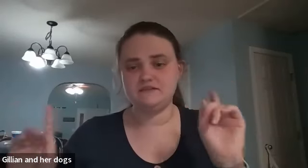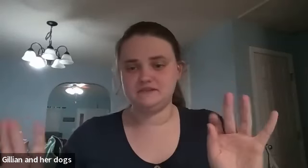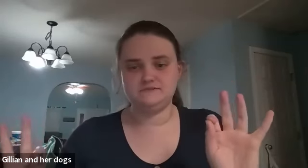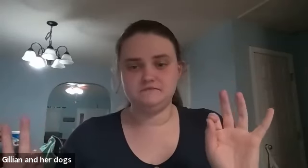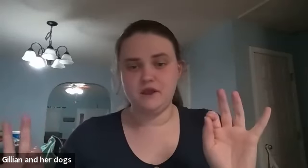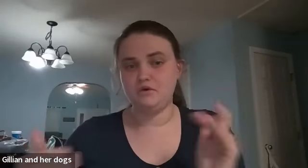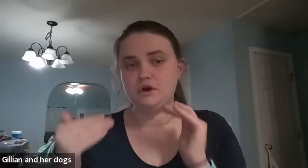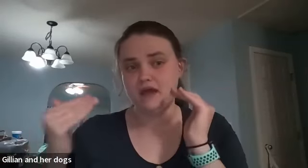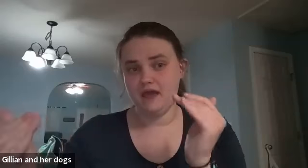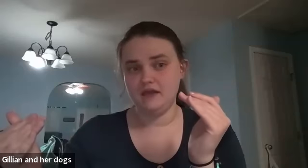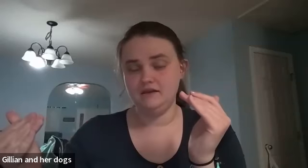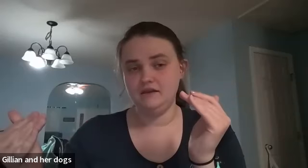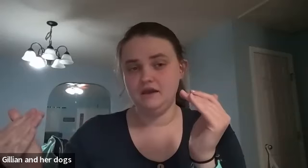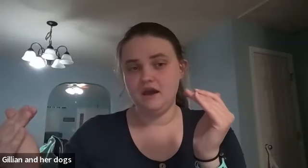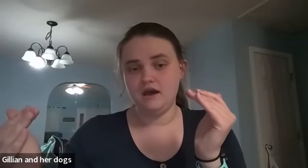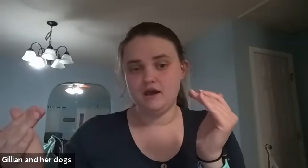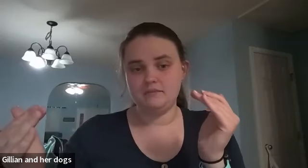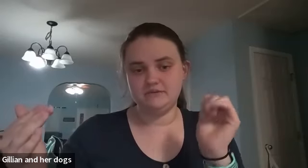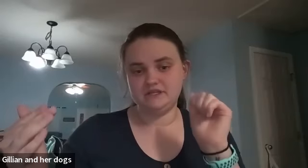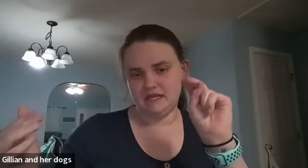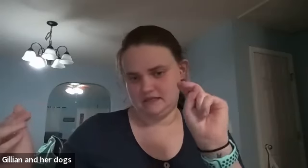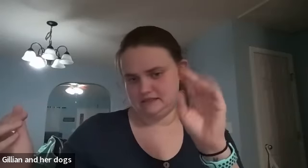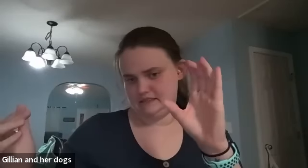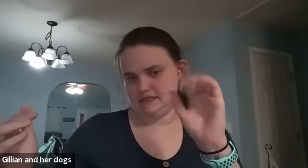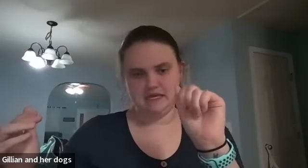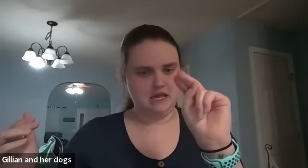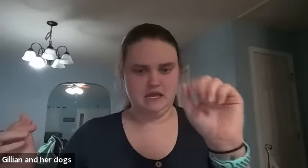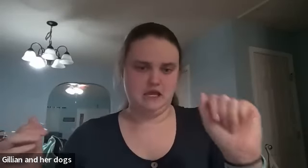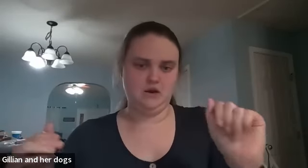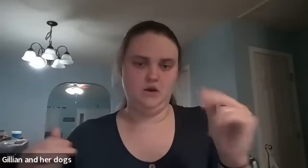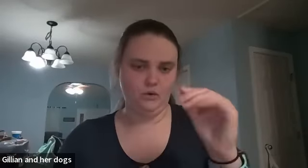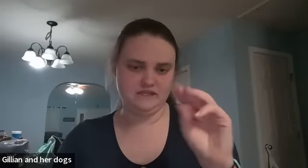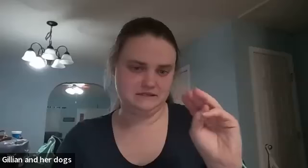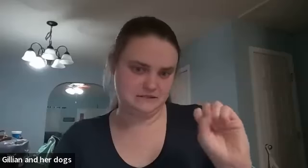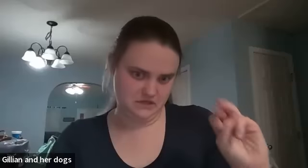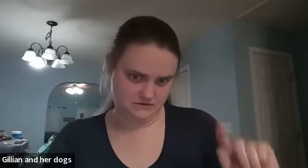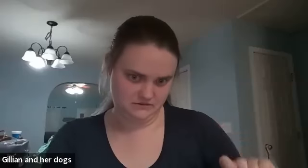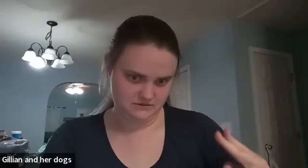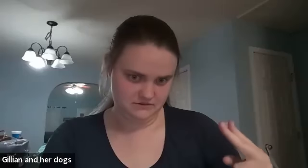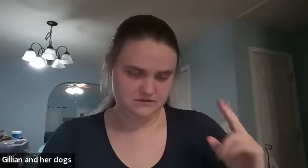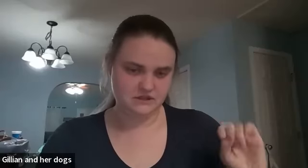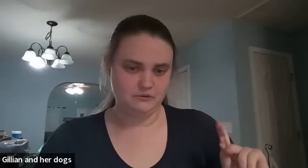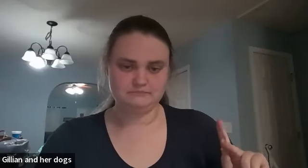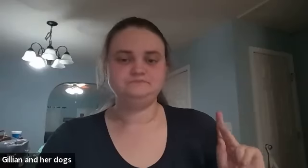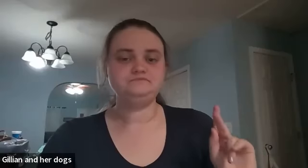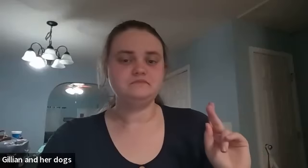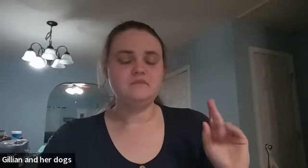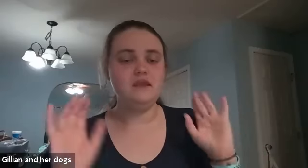that's fine. We'll go ahead. It was C. Ann Holman Smith. So, all